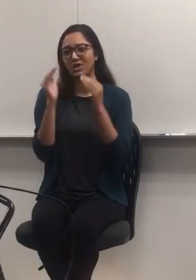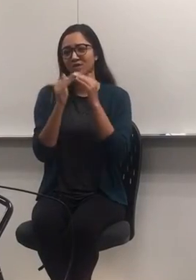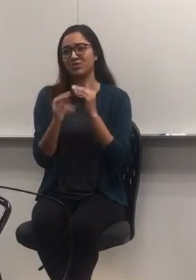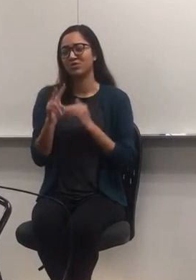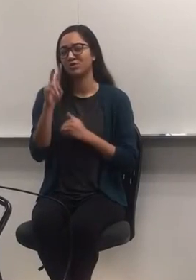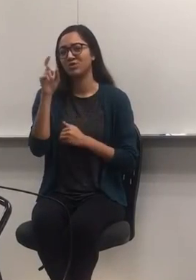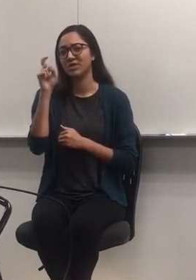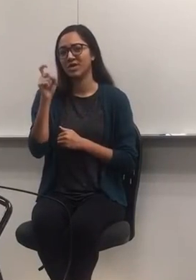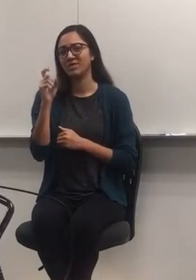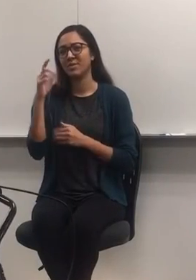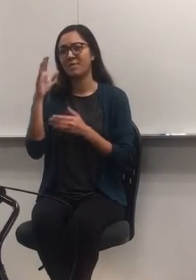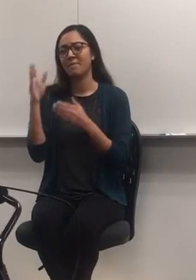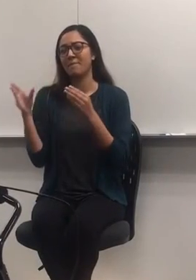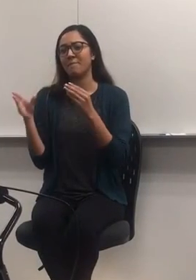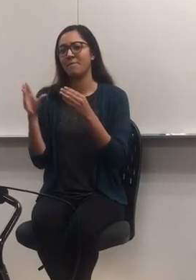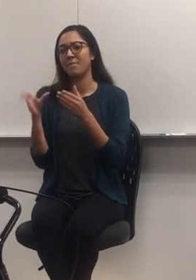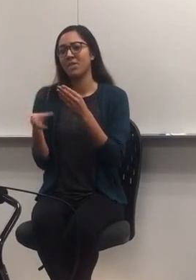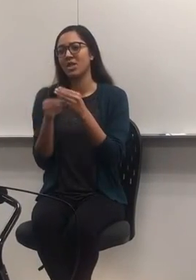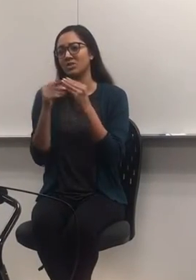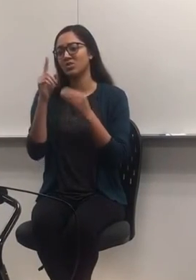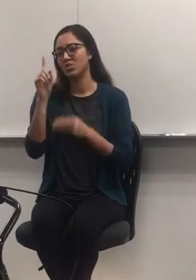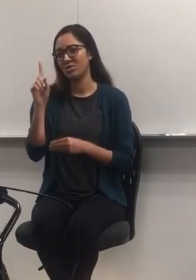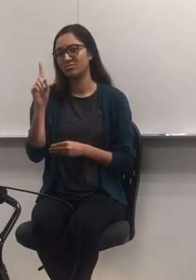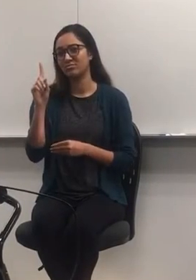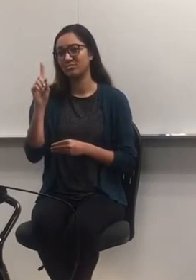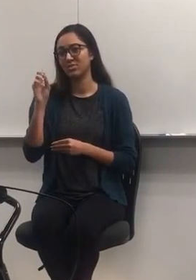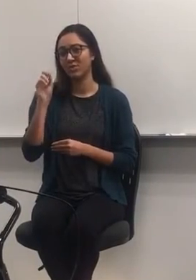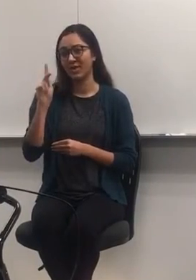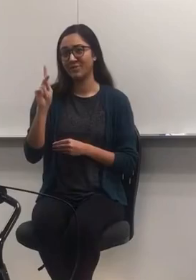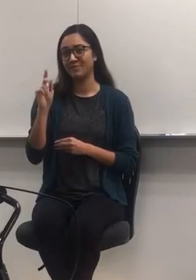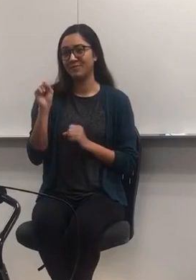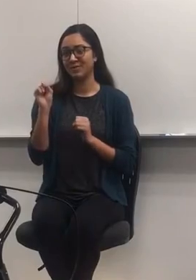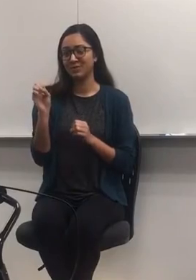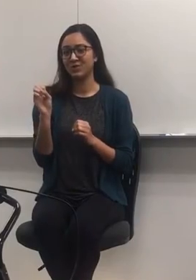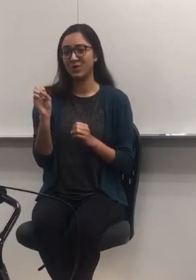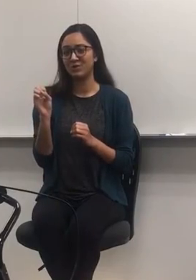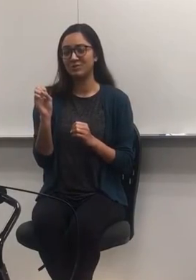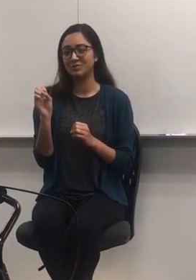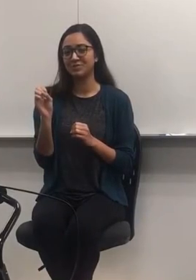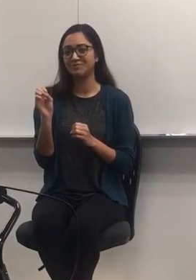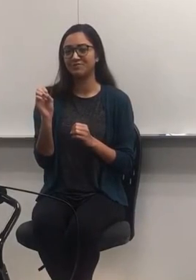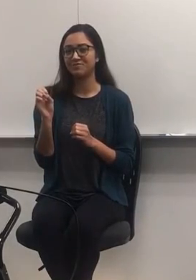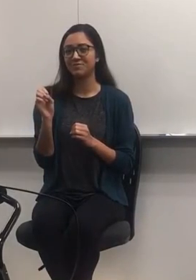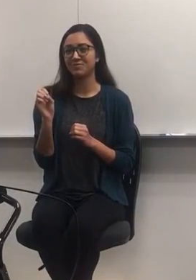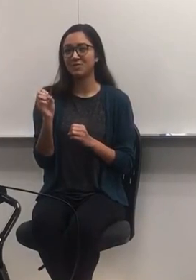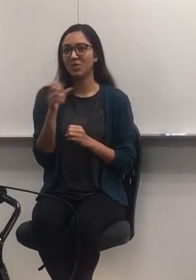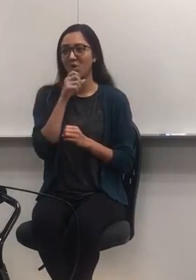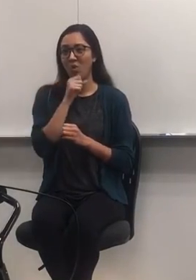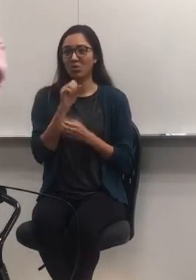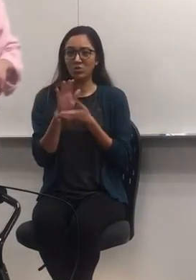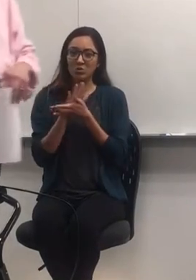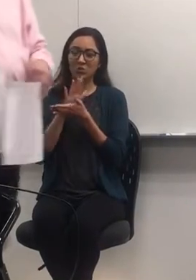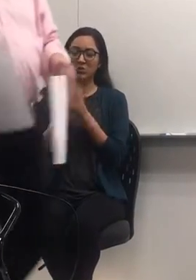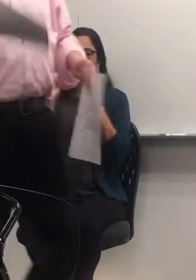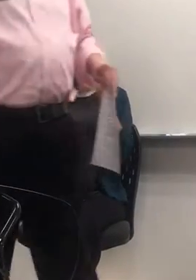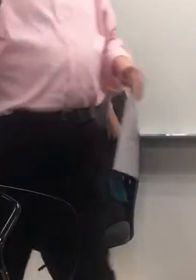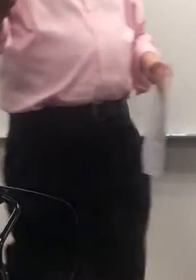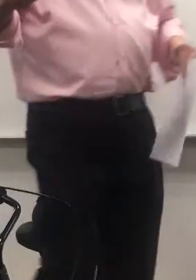okay? So I'm going to sort of do it kind of old school, everybody. You know, evaluate